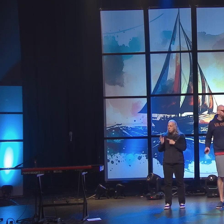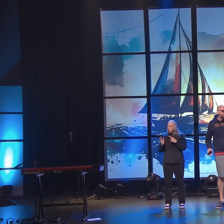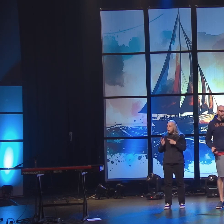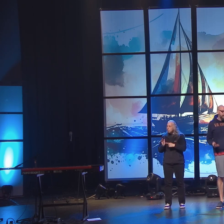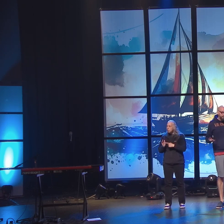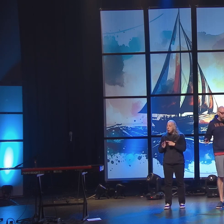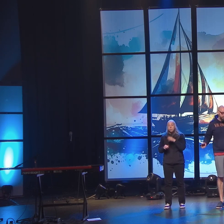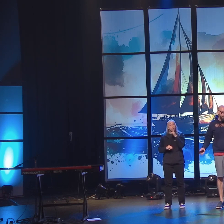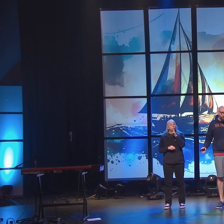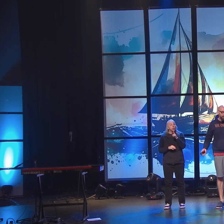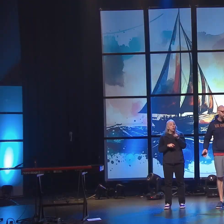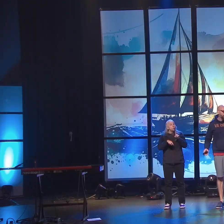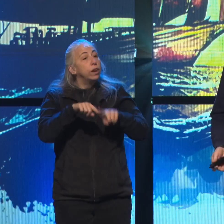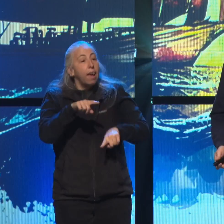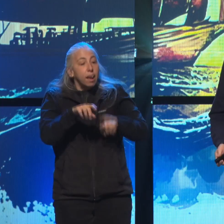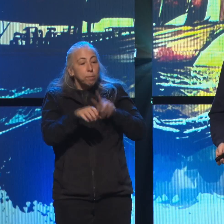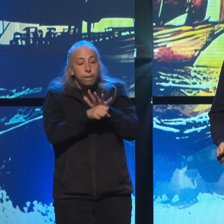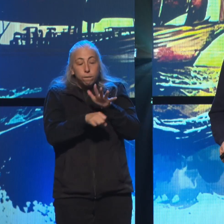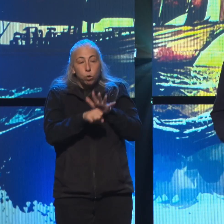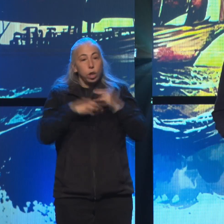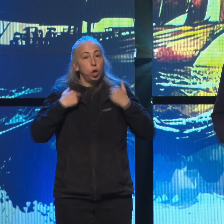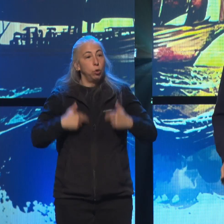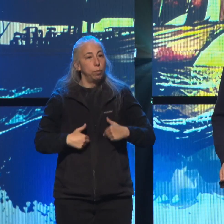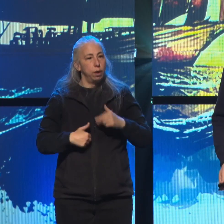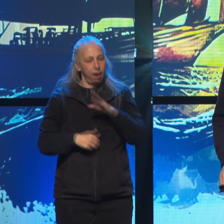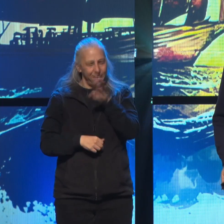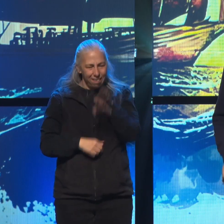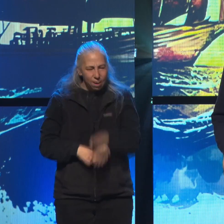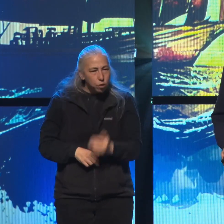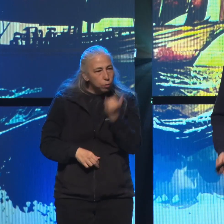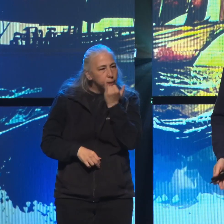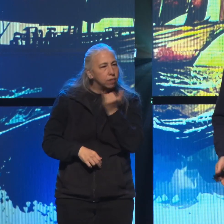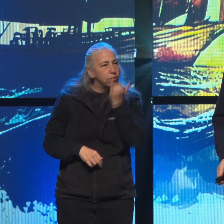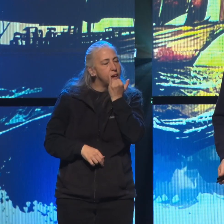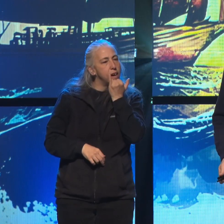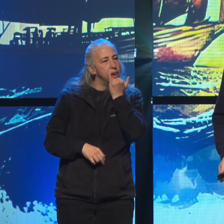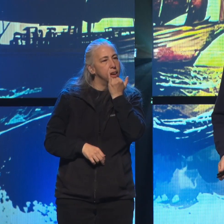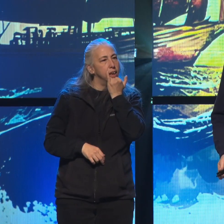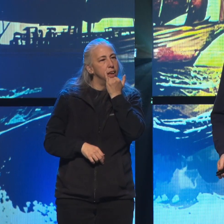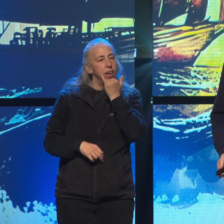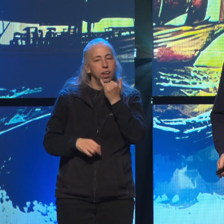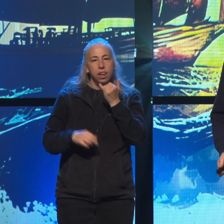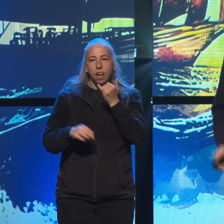be fully human and never be wrong? And why is being wrong bad?